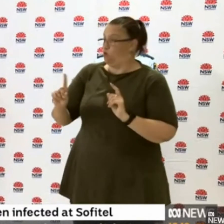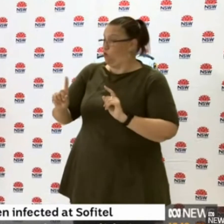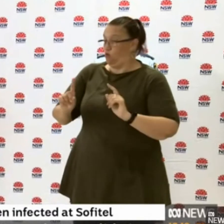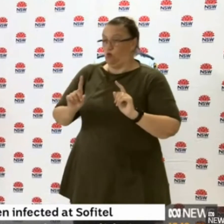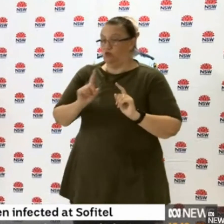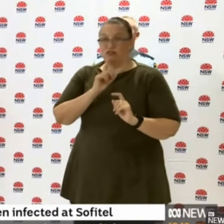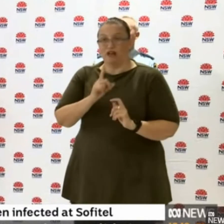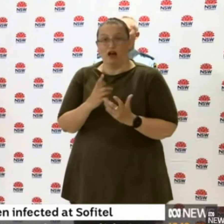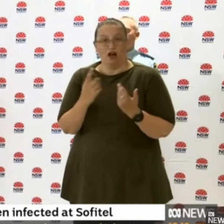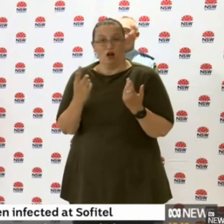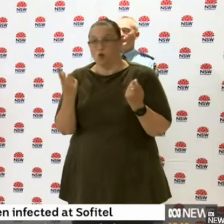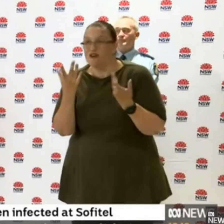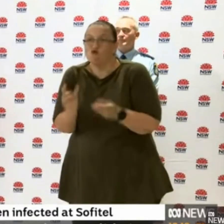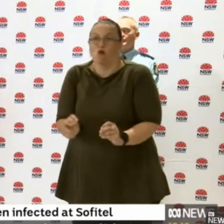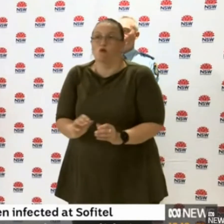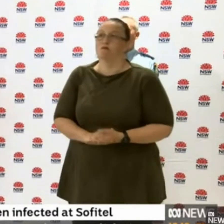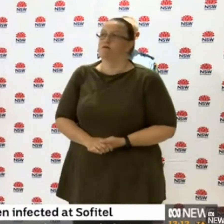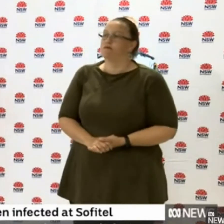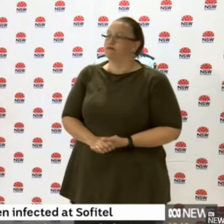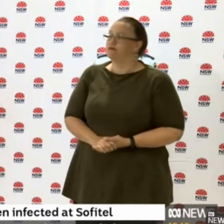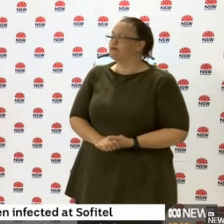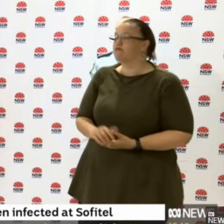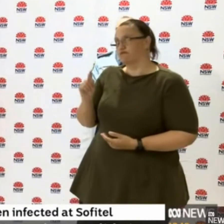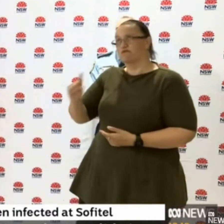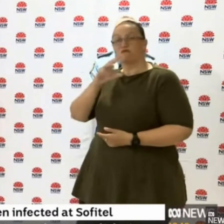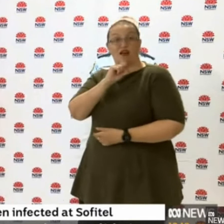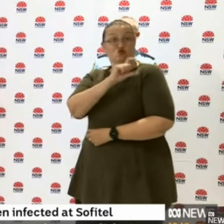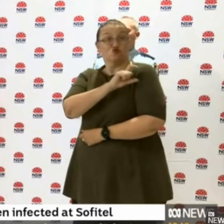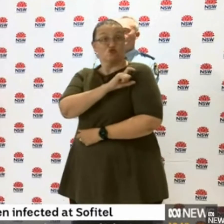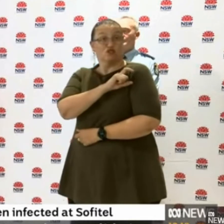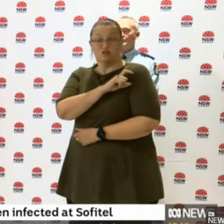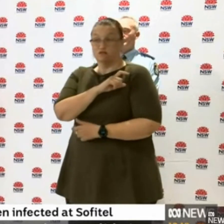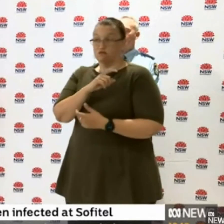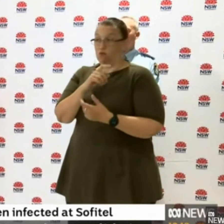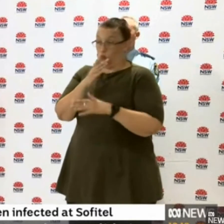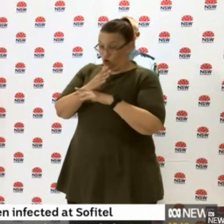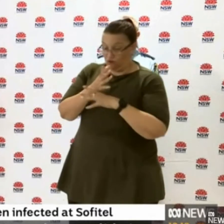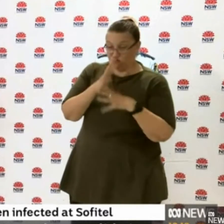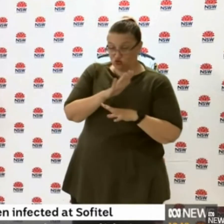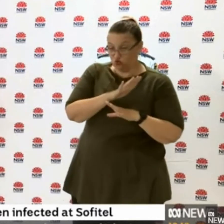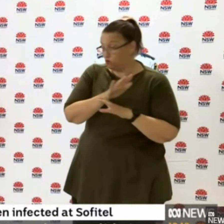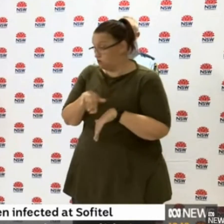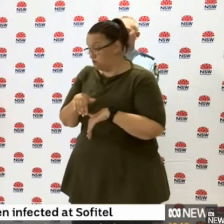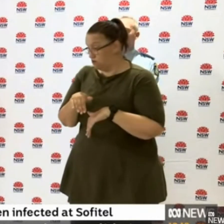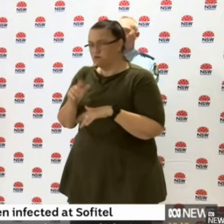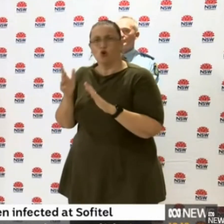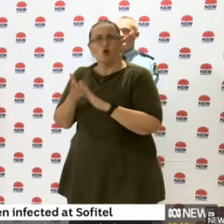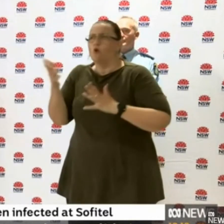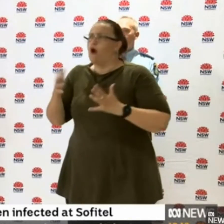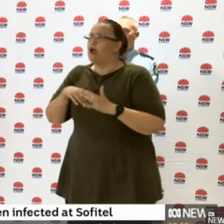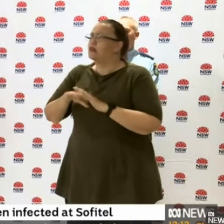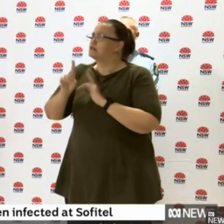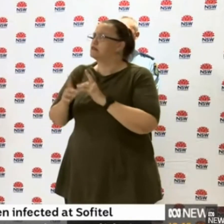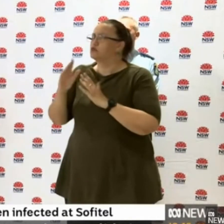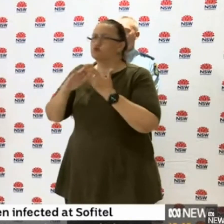the gentleman and the community exposures, again, we're taking a precautionary approach